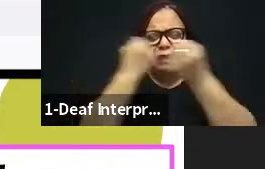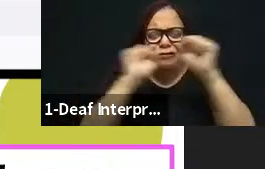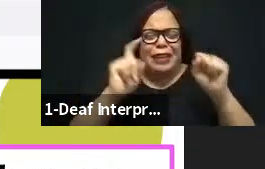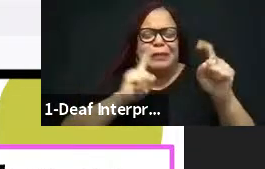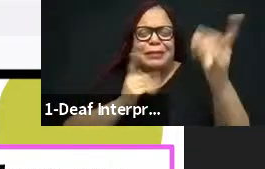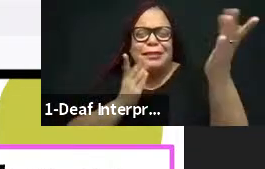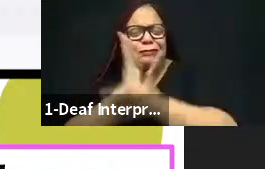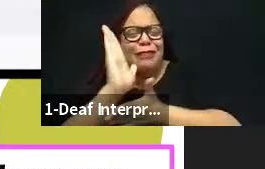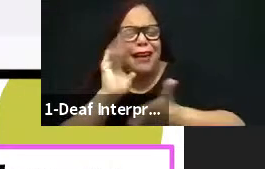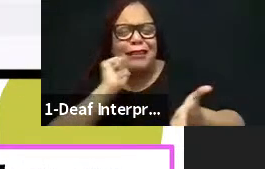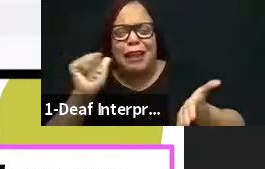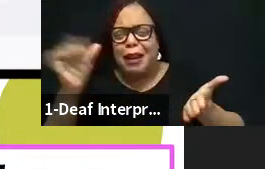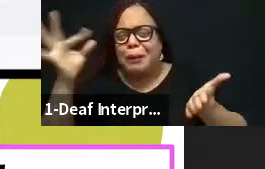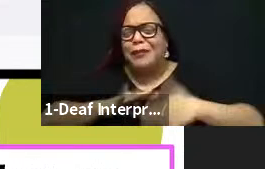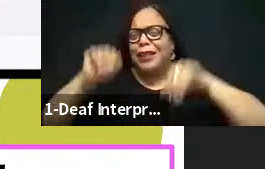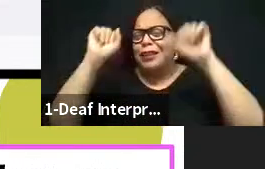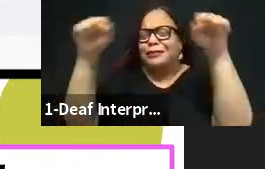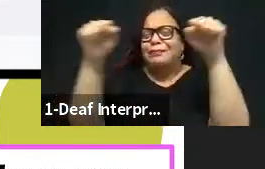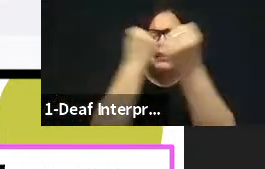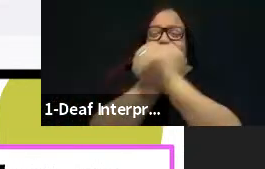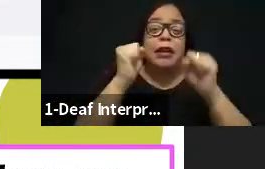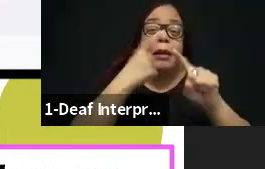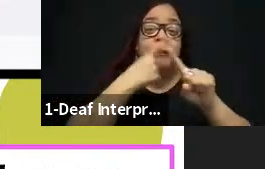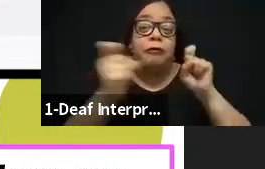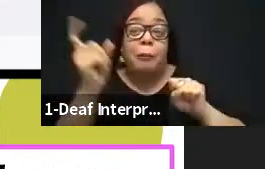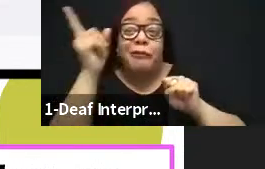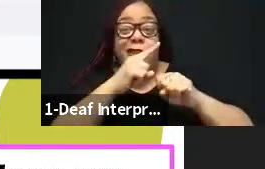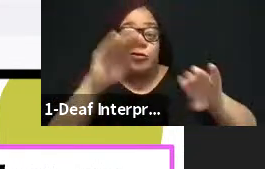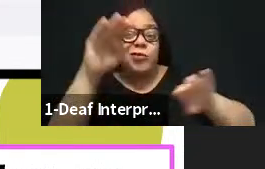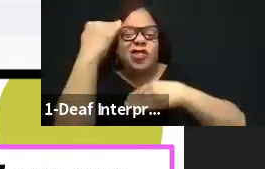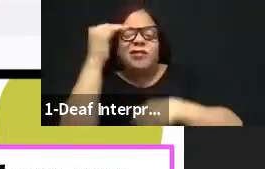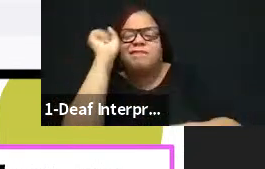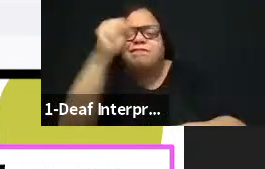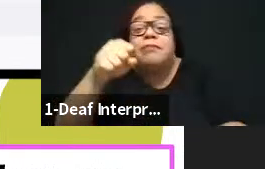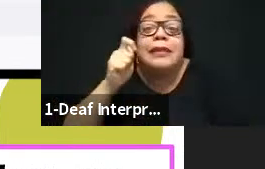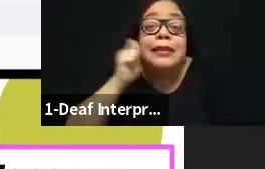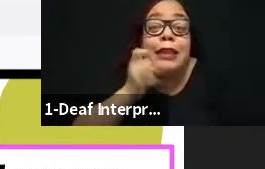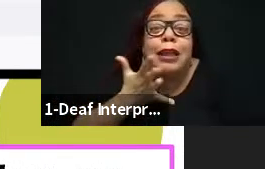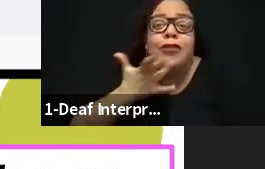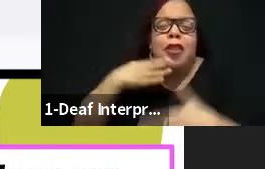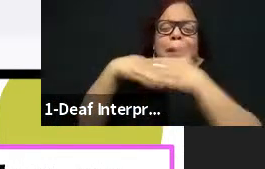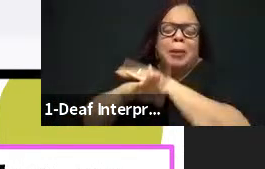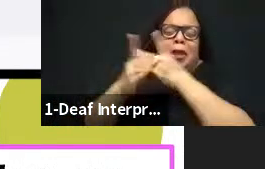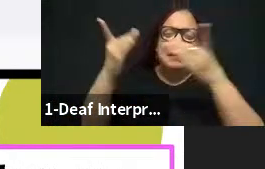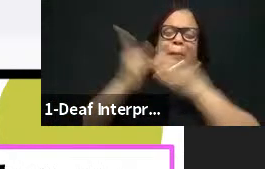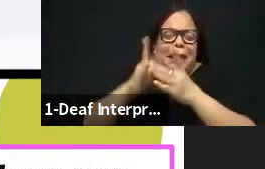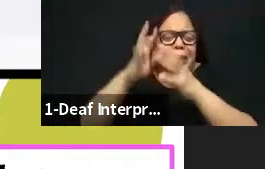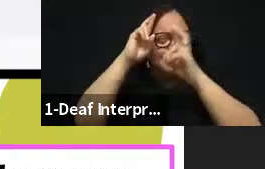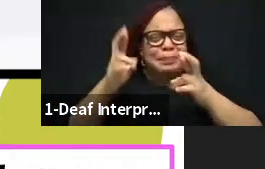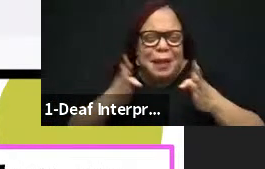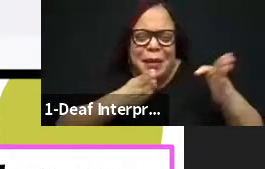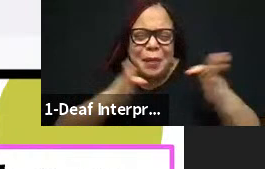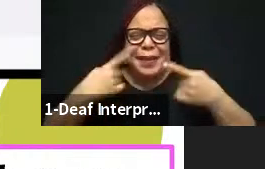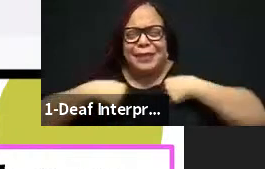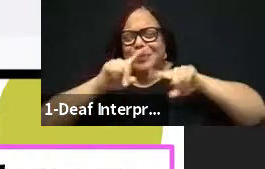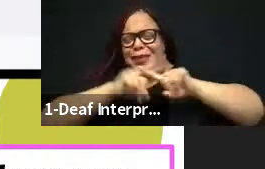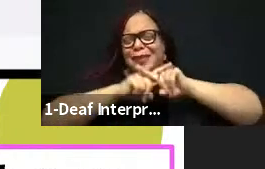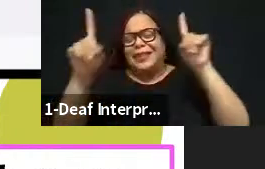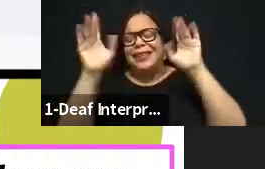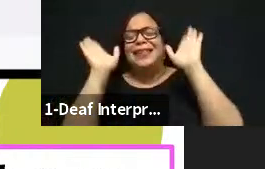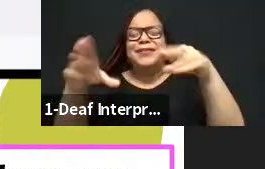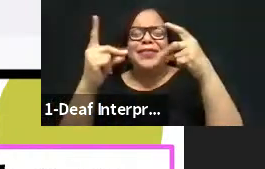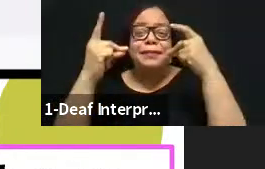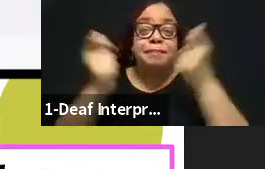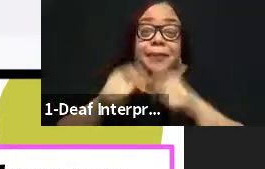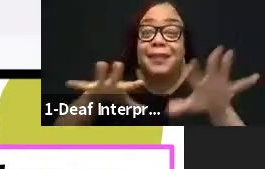picture. America in a civil war, no Marvel movie, this history. President Lincoln had a plan to end slavery only in the South.